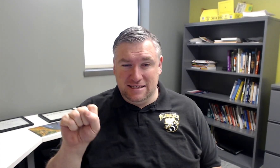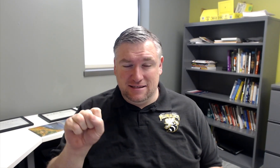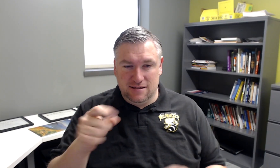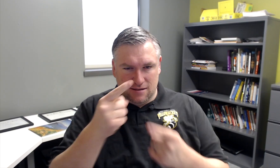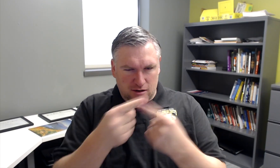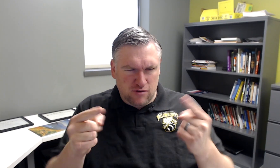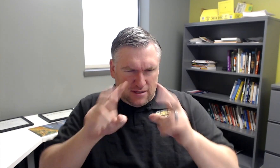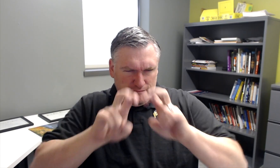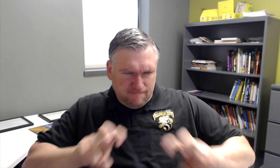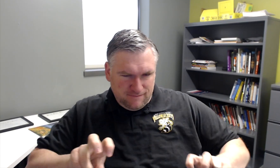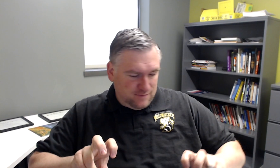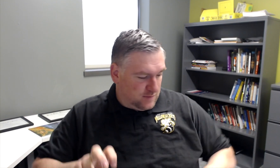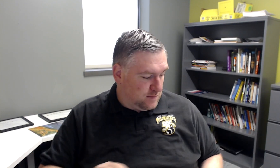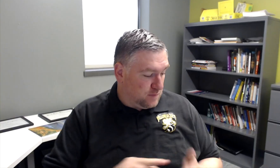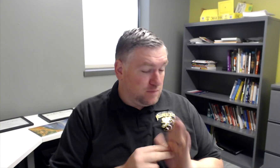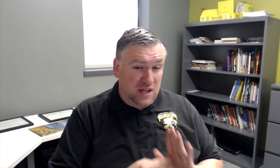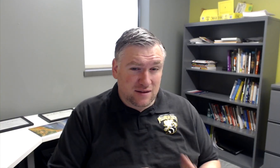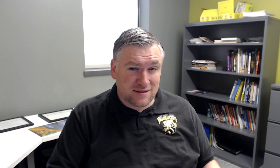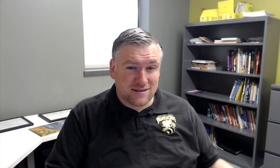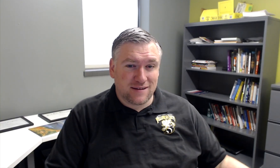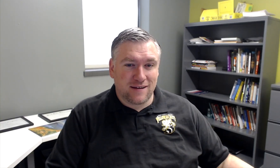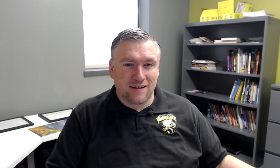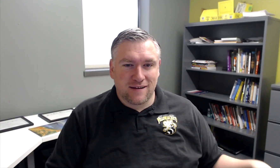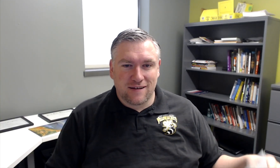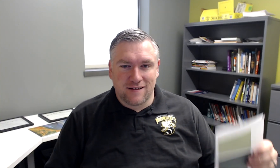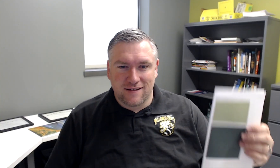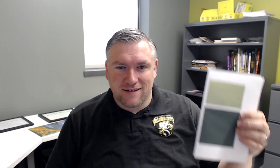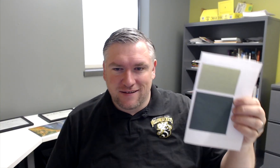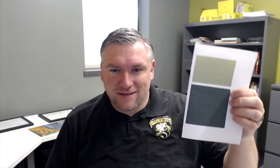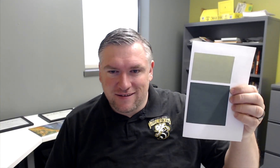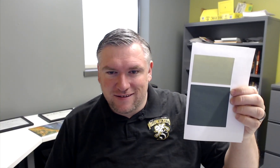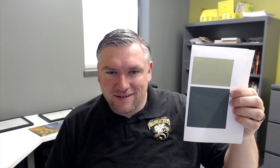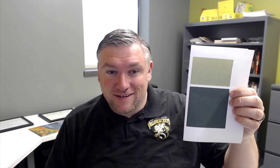So contrasting cases means,